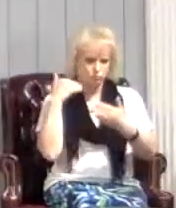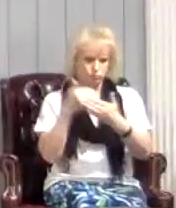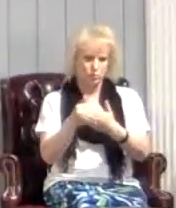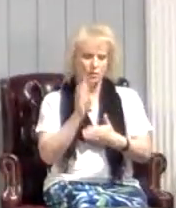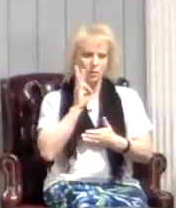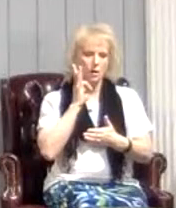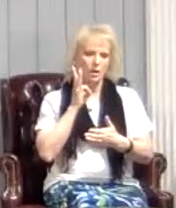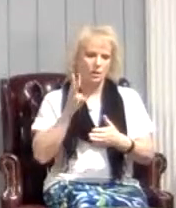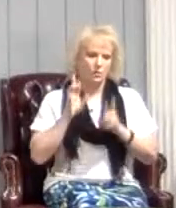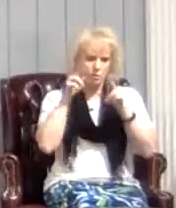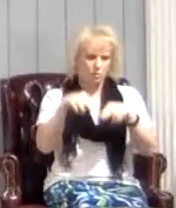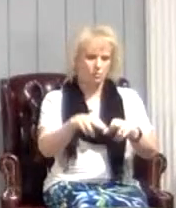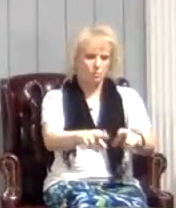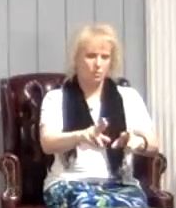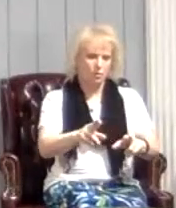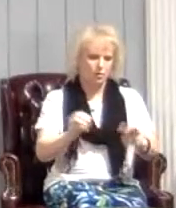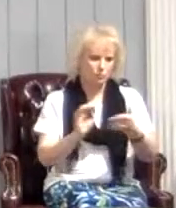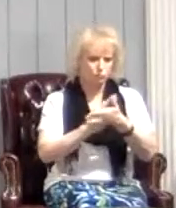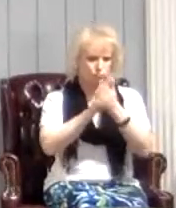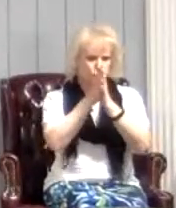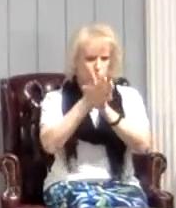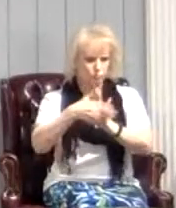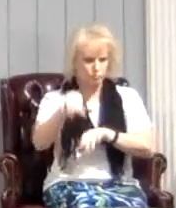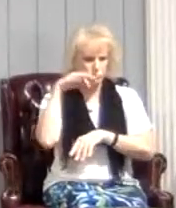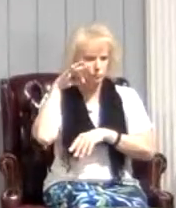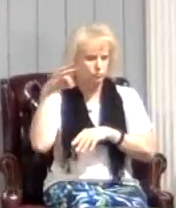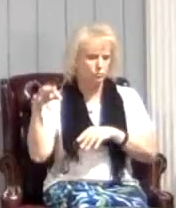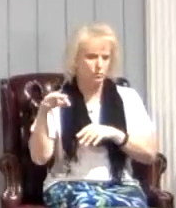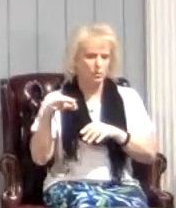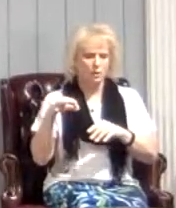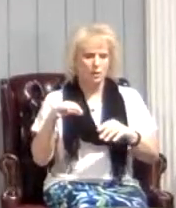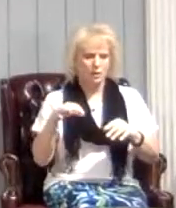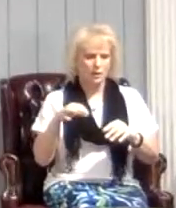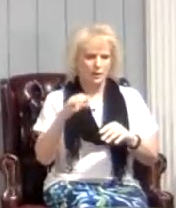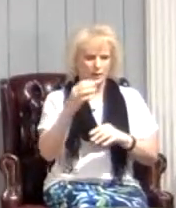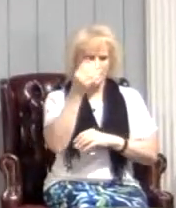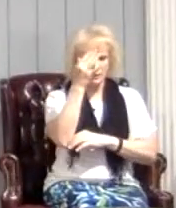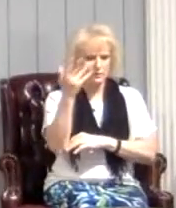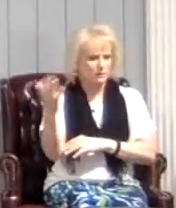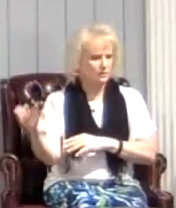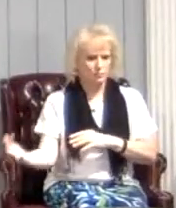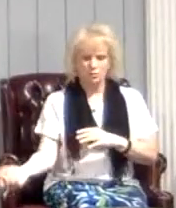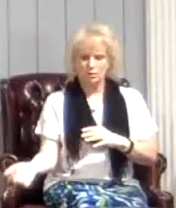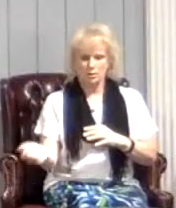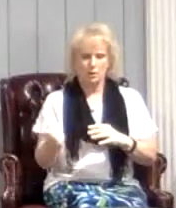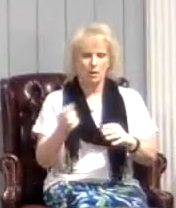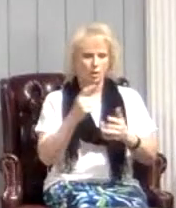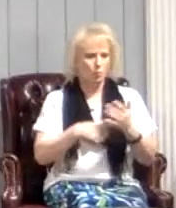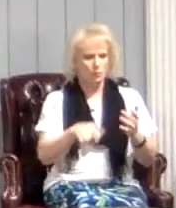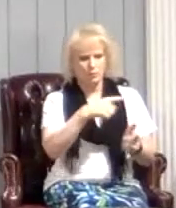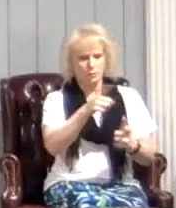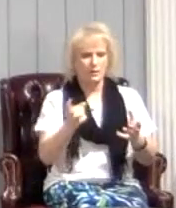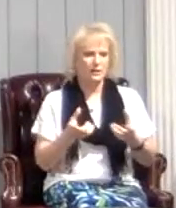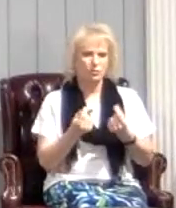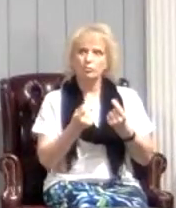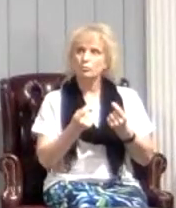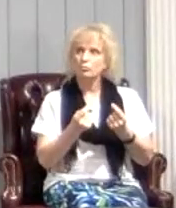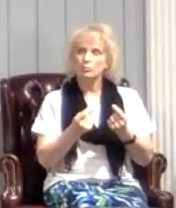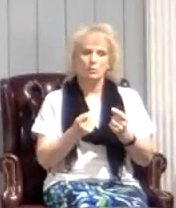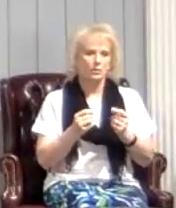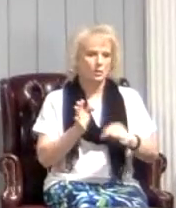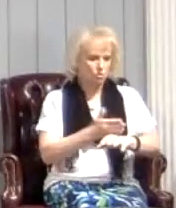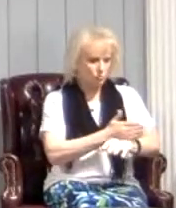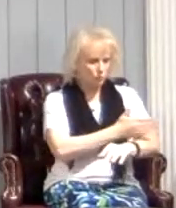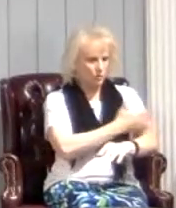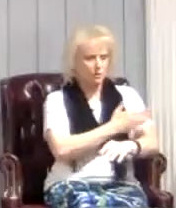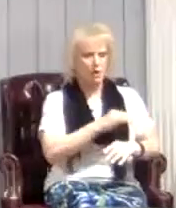bringeth forth his fruit in season. His leaf also shall not wither, and whatsoever he doeth shall prosper. I'm going to go ahead and read the rest of